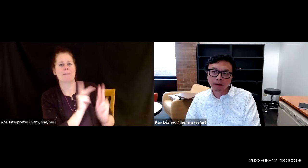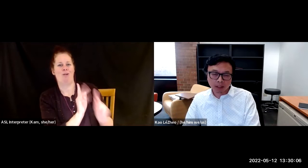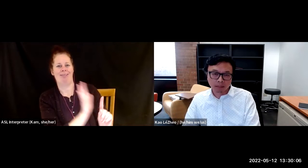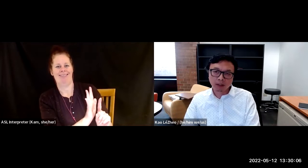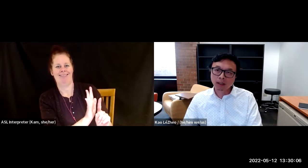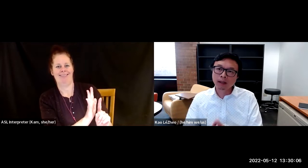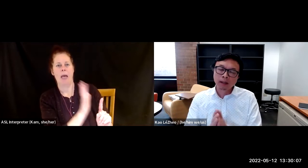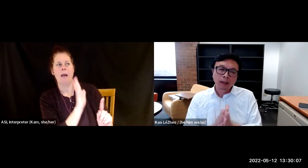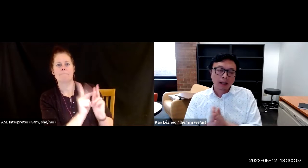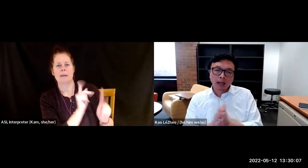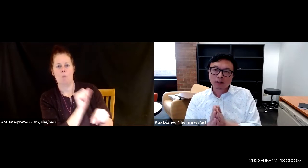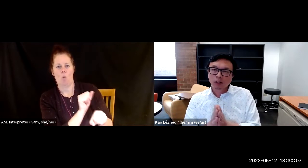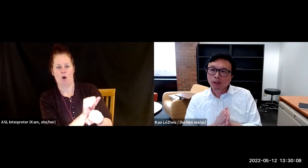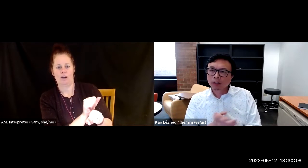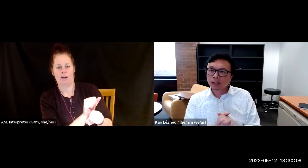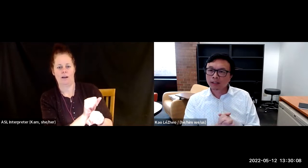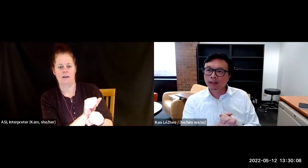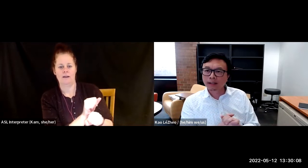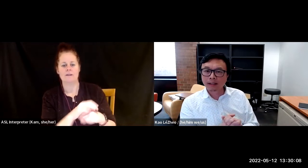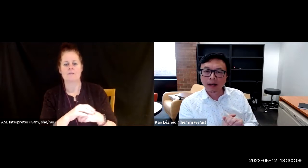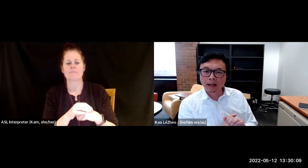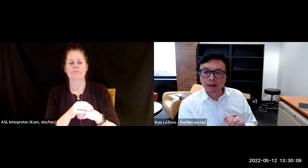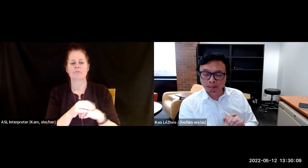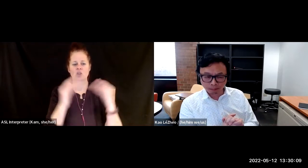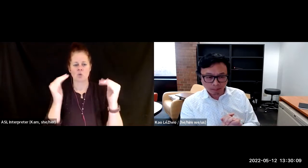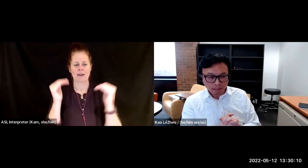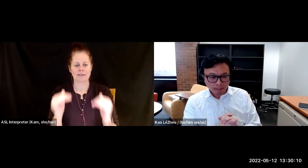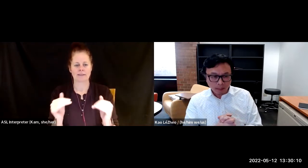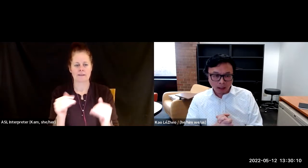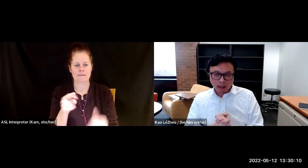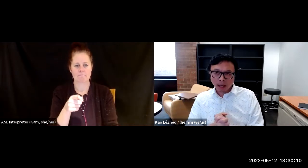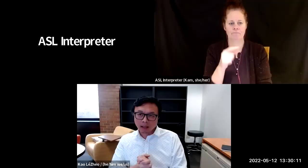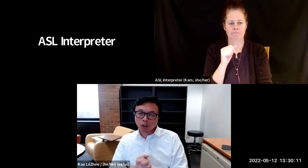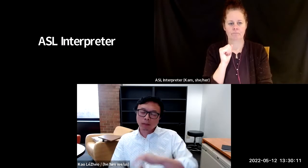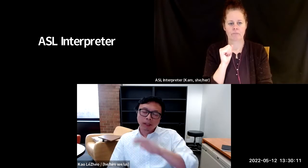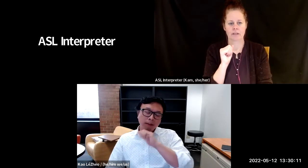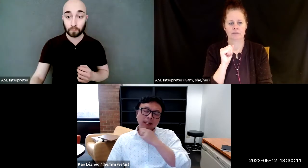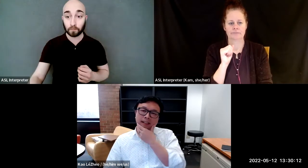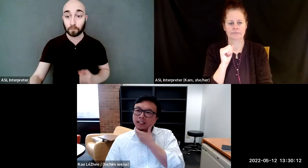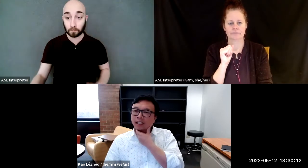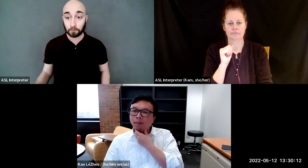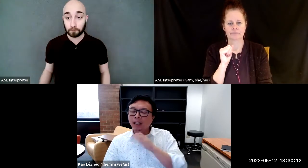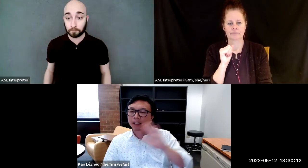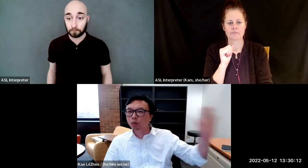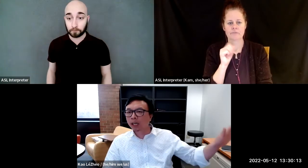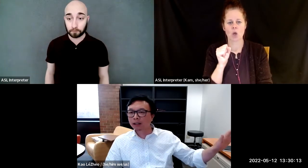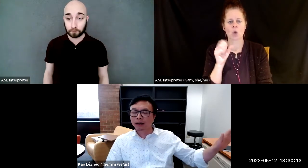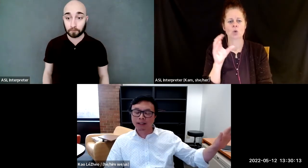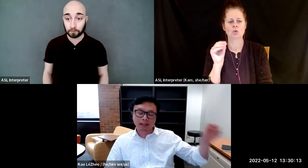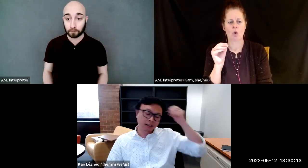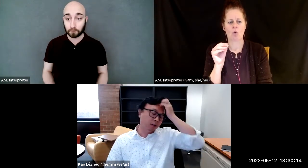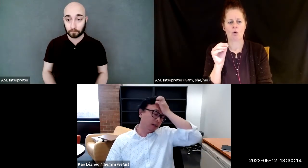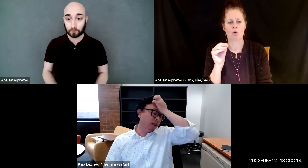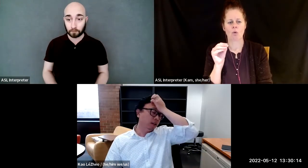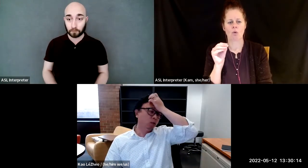the beloved community. So if you can move on to the next slide. So if I can take a step back, I just want to